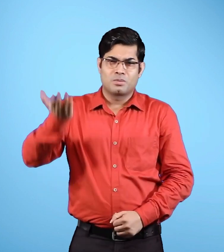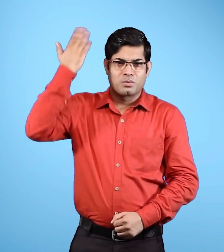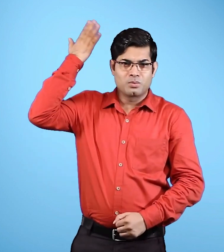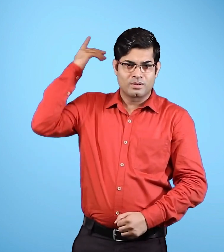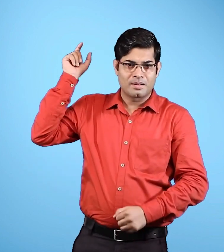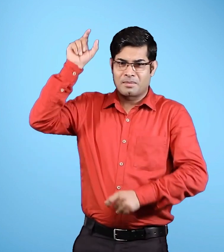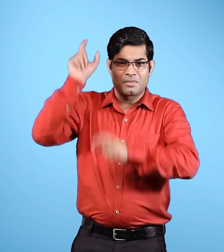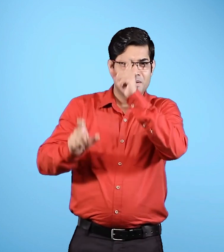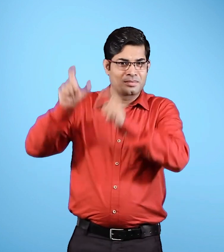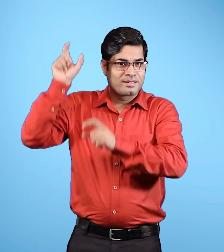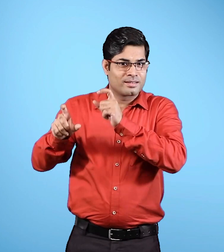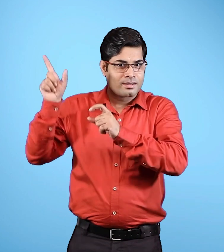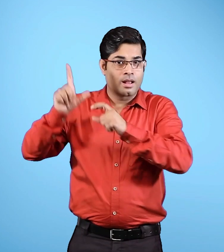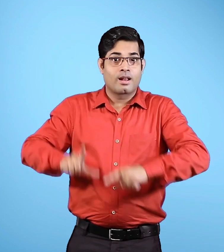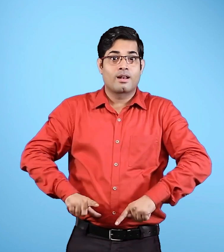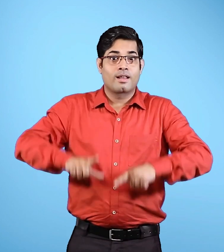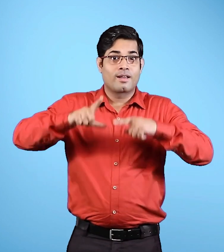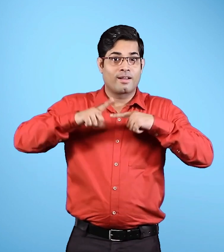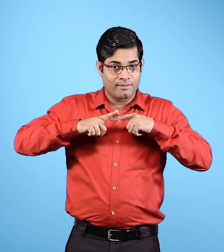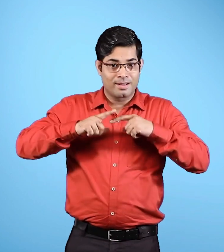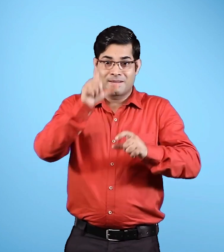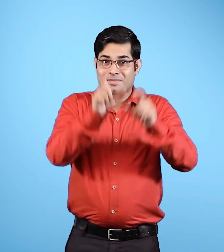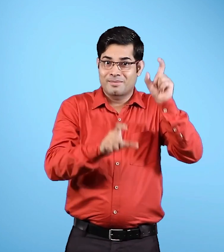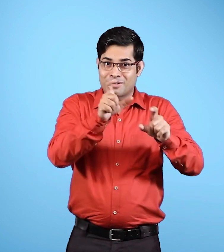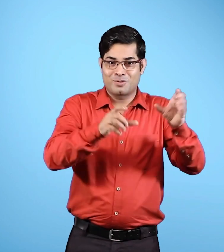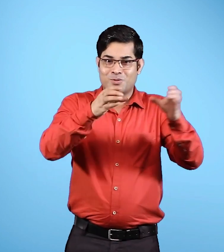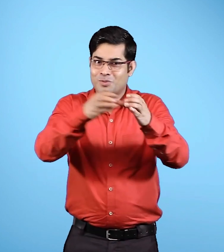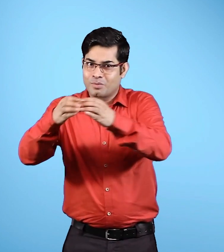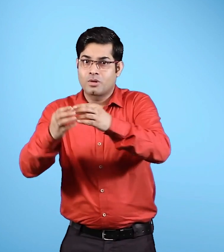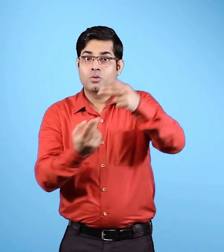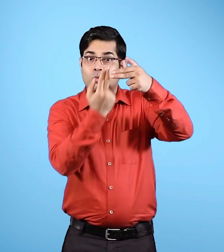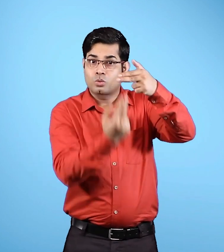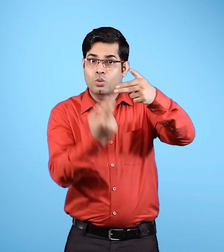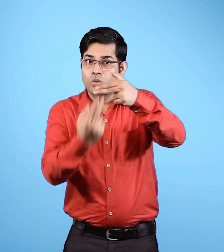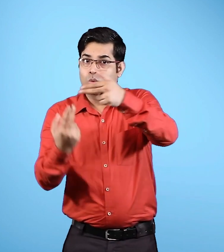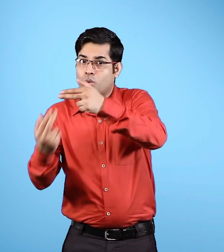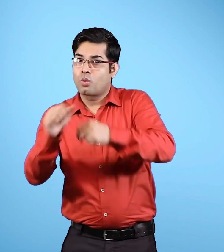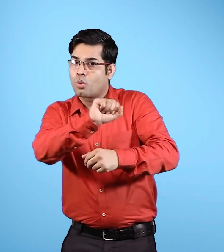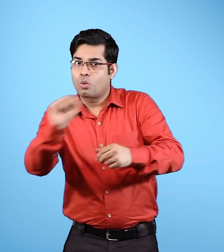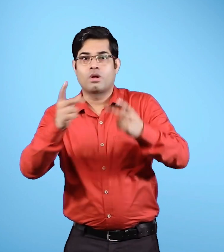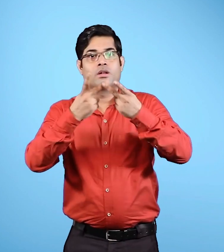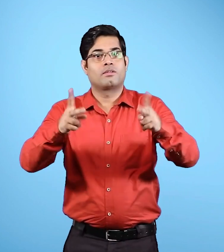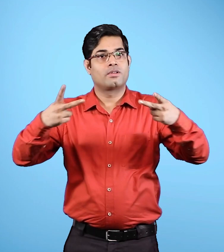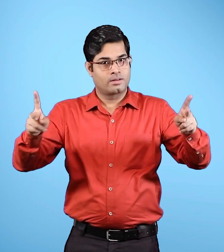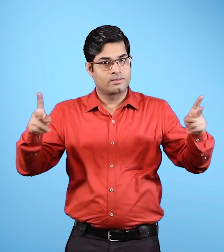to draw attention to the fact that the past was different for different groups of